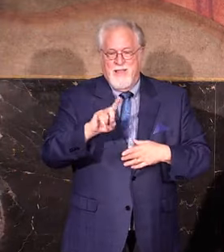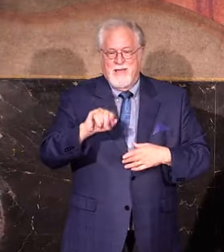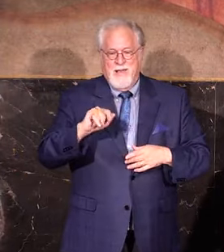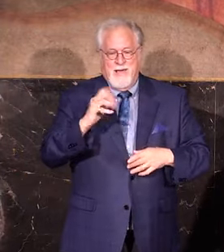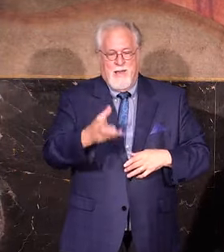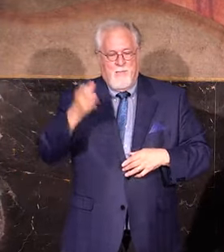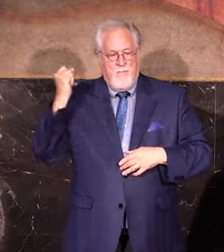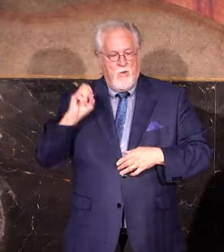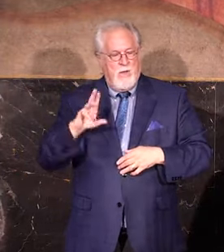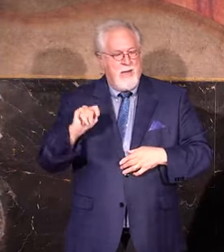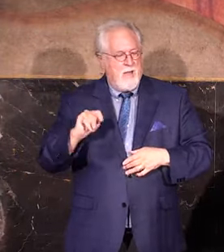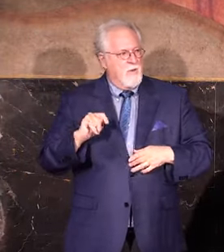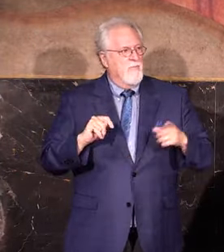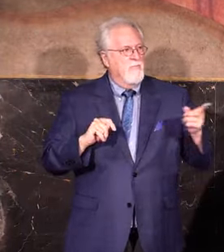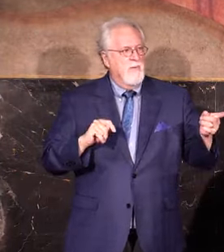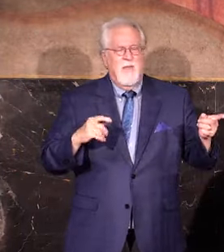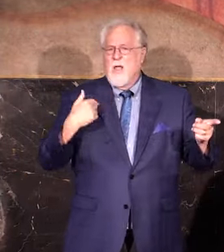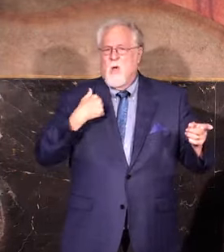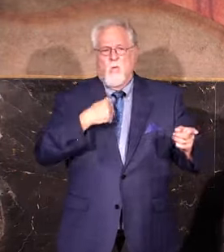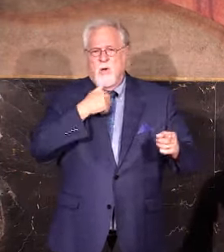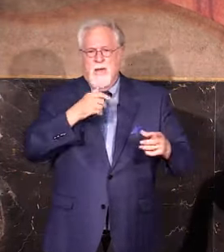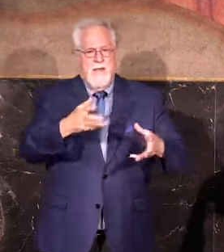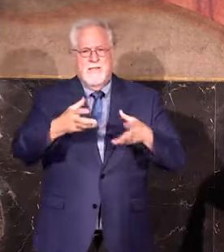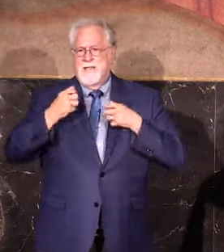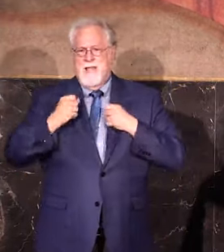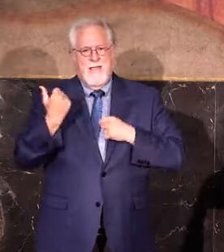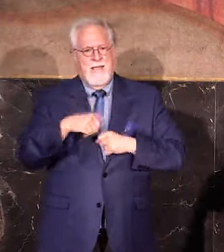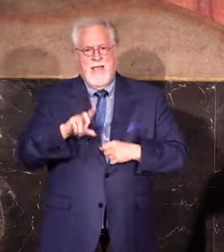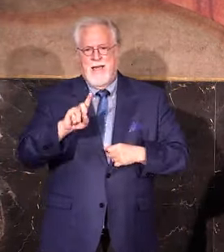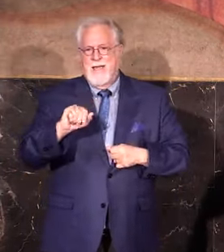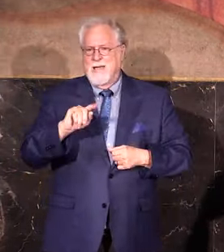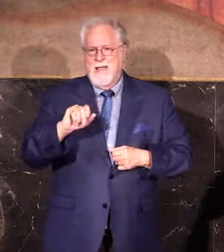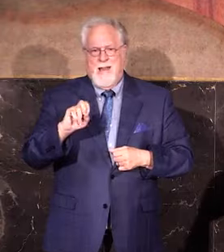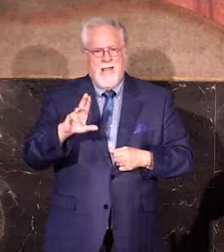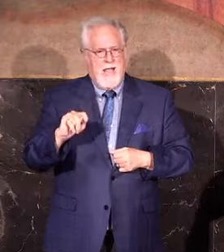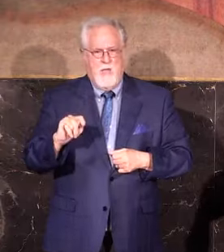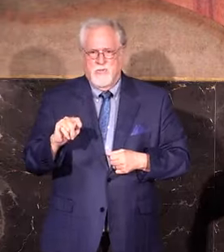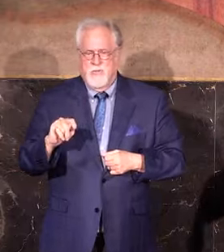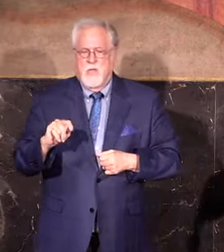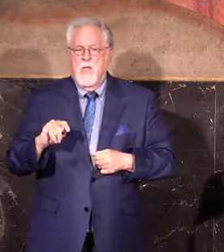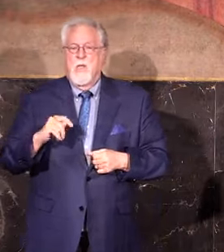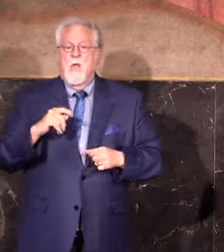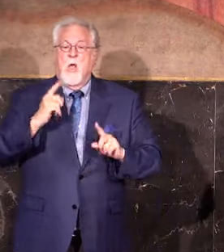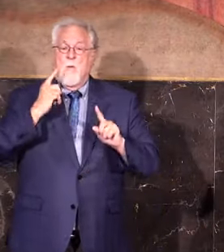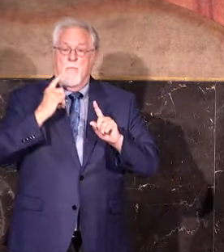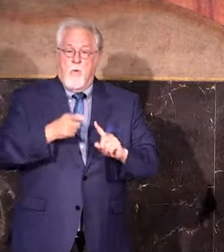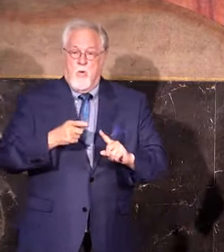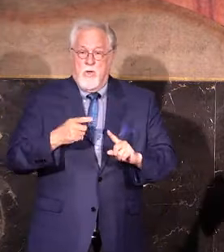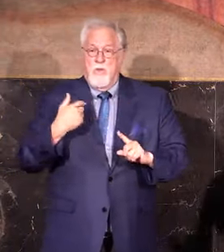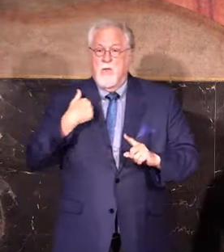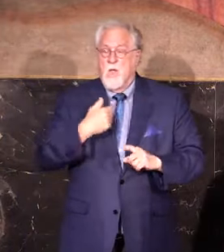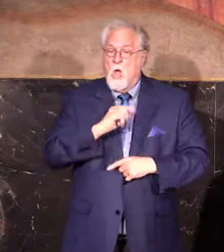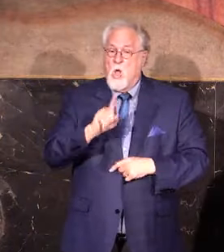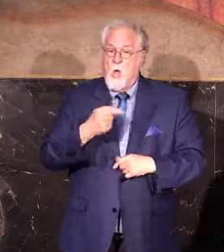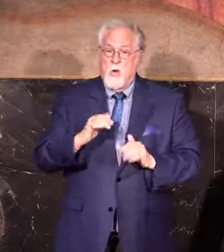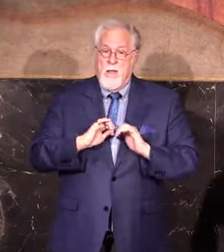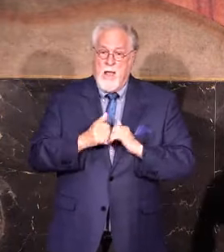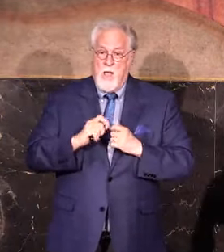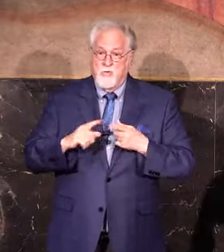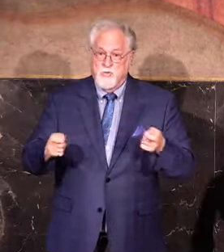how are you handling that? Yeah, so we're not backing any cases out of the data. The point with the work that we're doing is that the only way